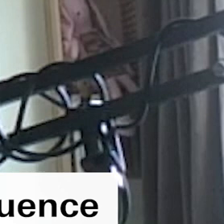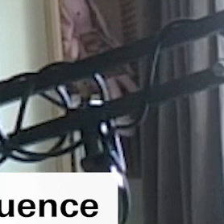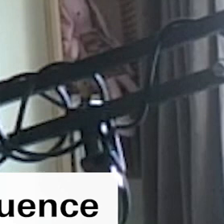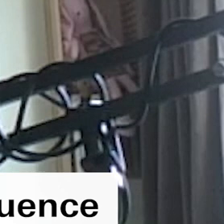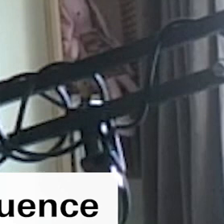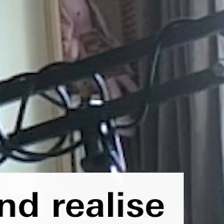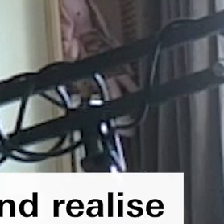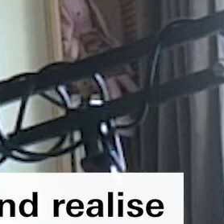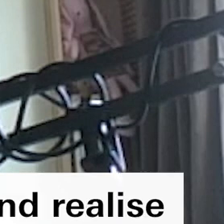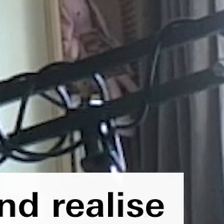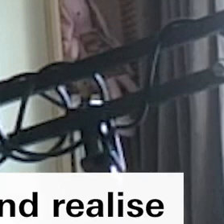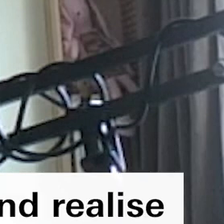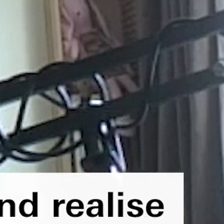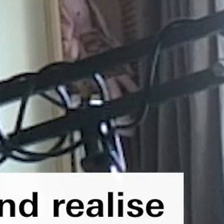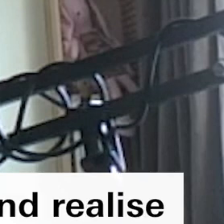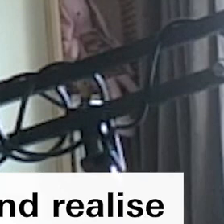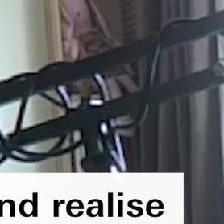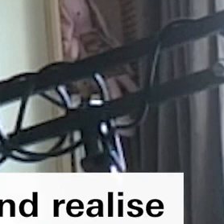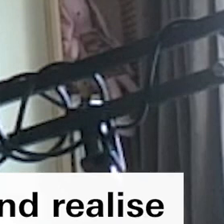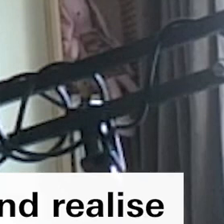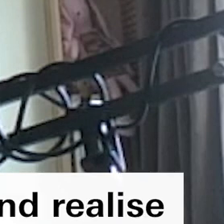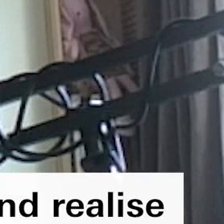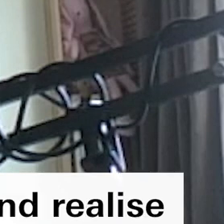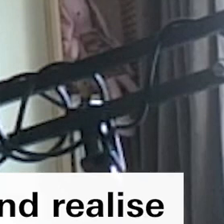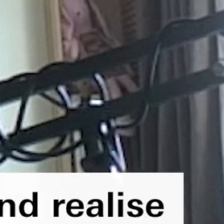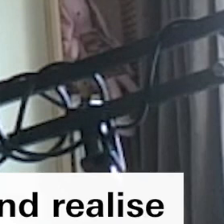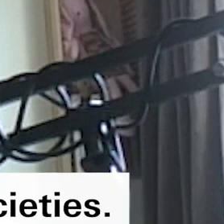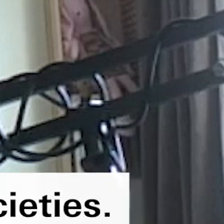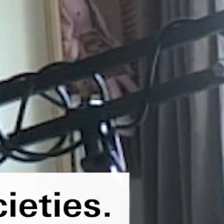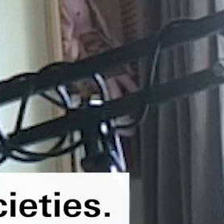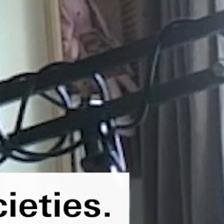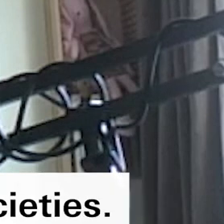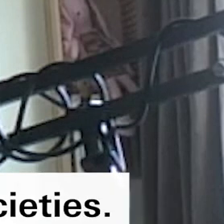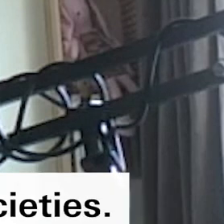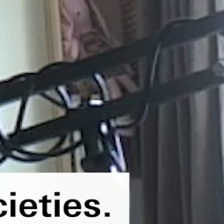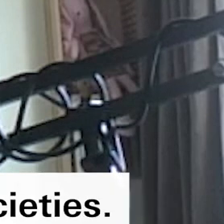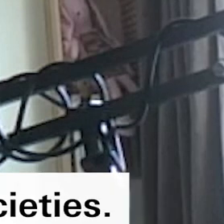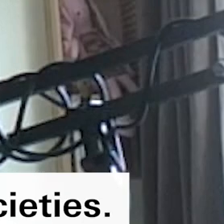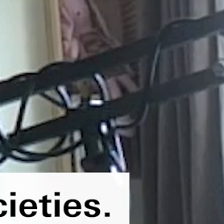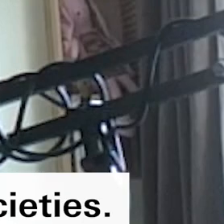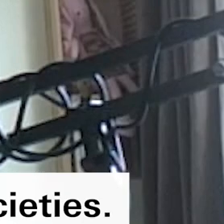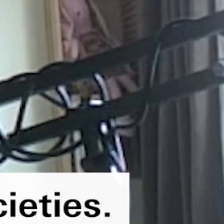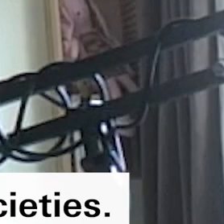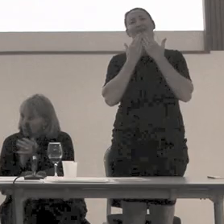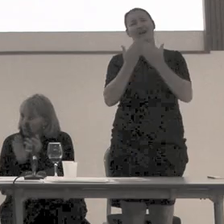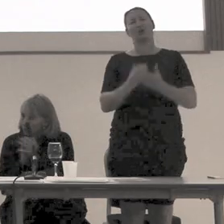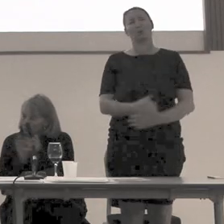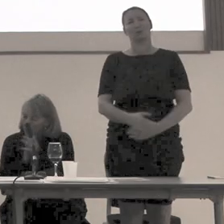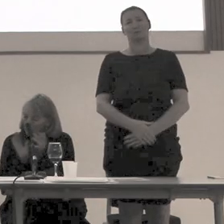can influence the opportunities to produce and realize accessible and inclusive societies.